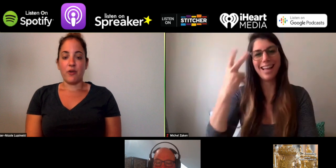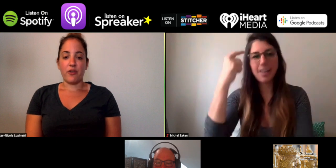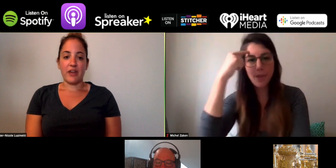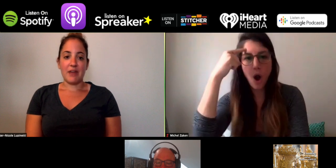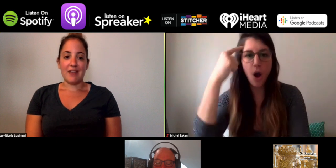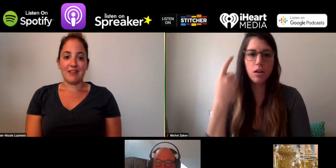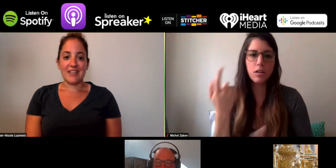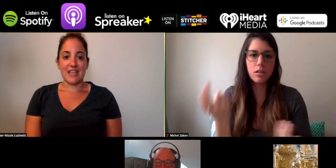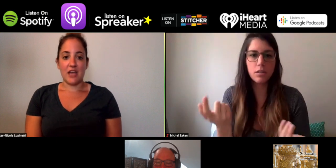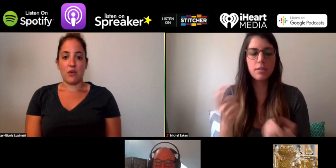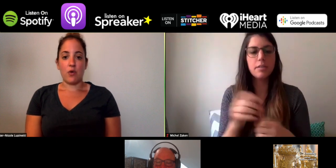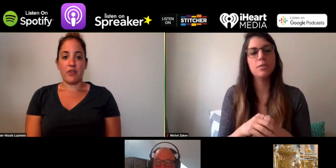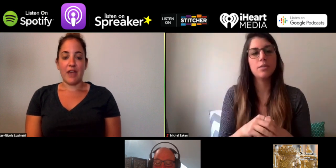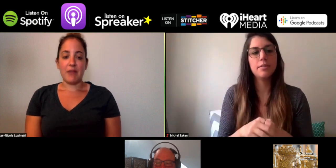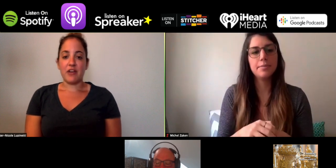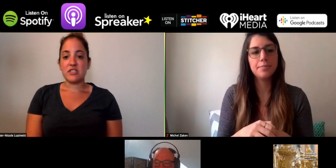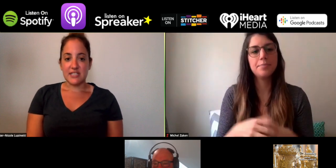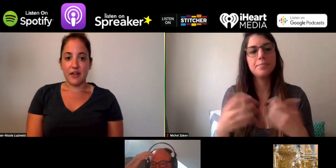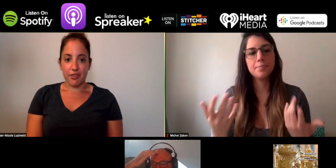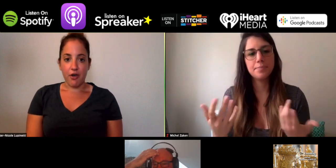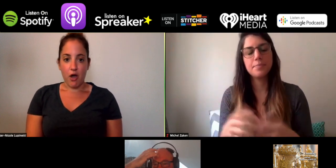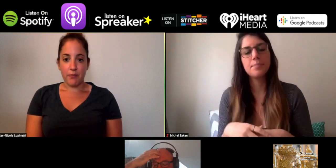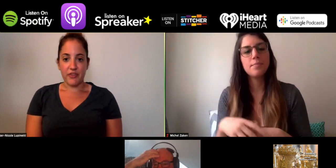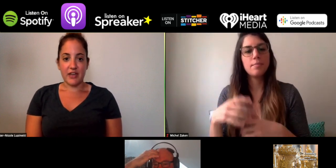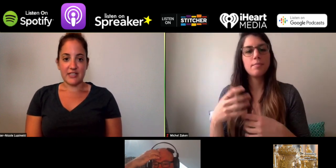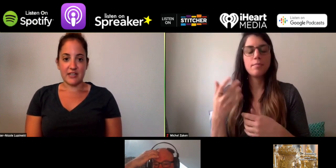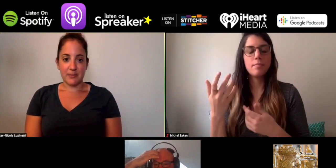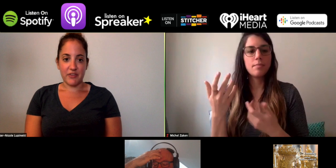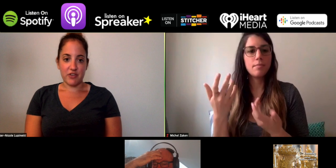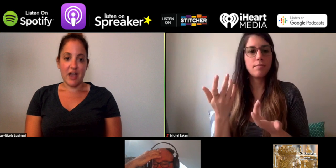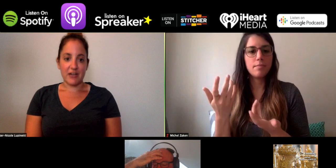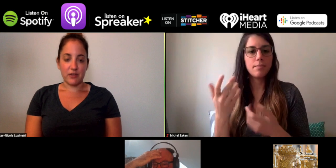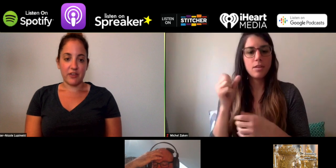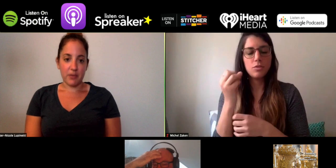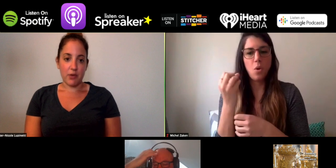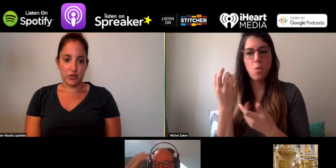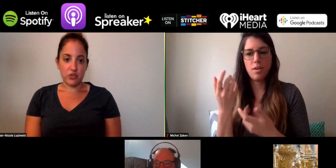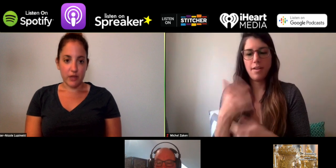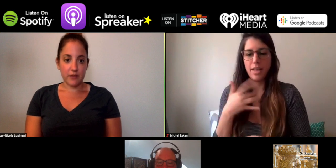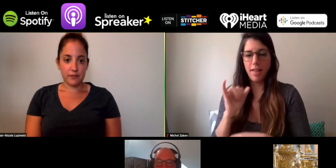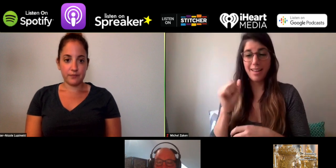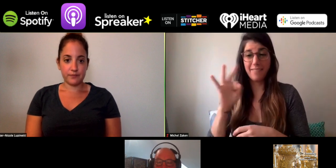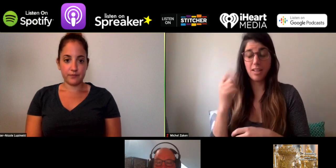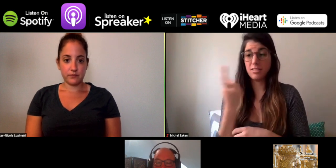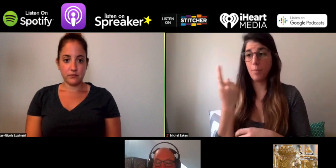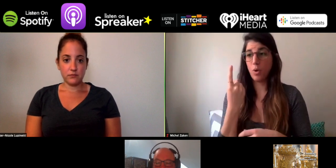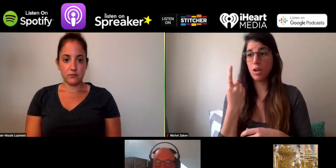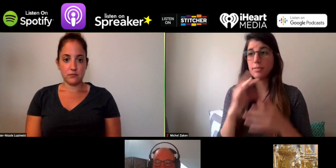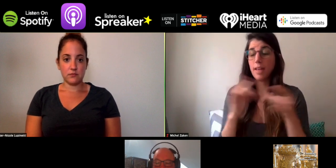You know, or that I'm not less than, or that I'm not just a second thought, but that it's something that you're actively thinking about and doing.